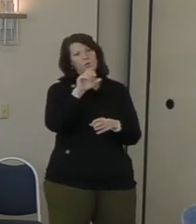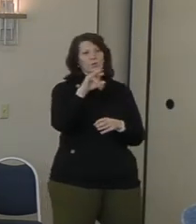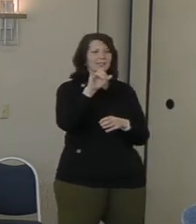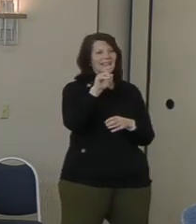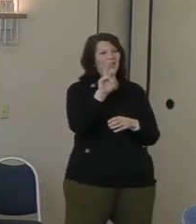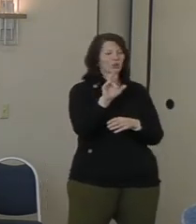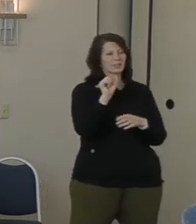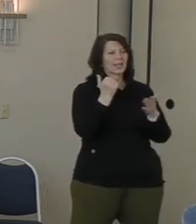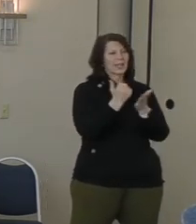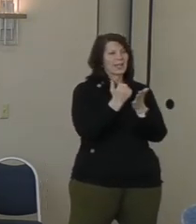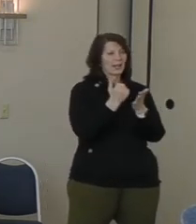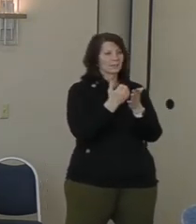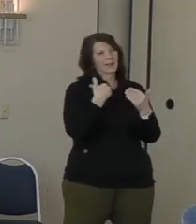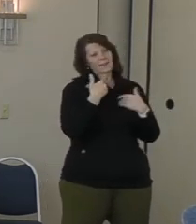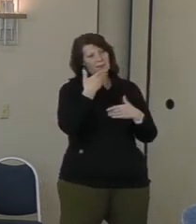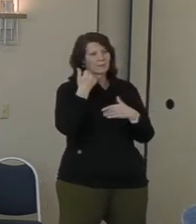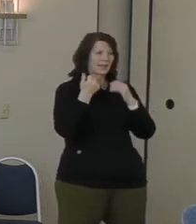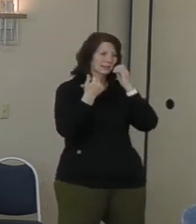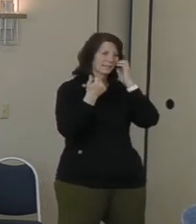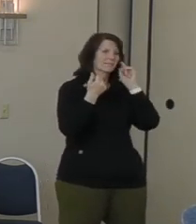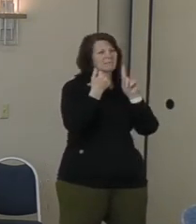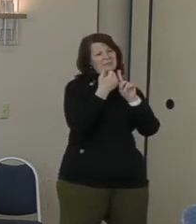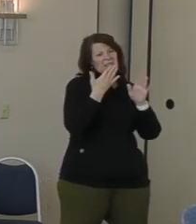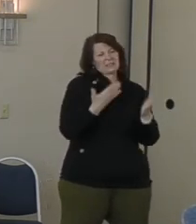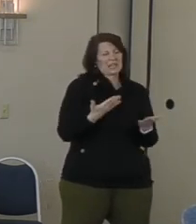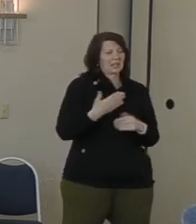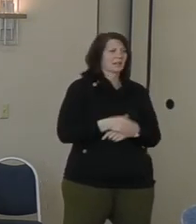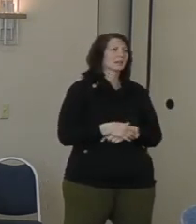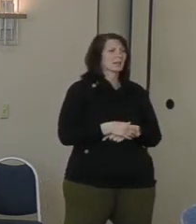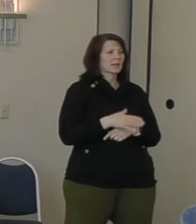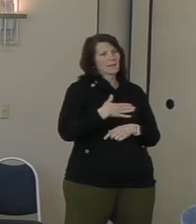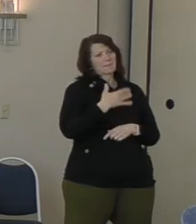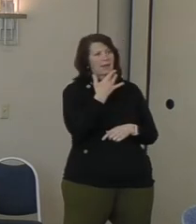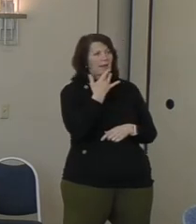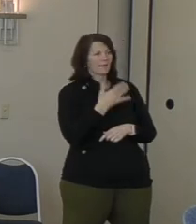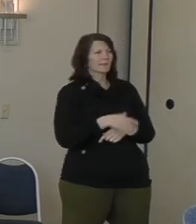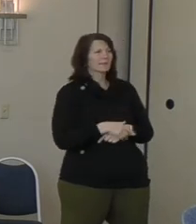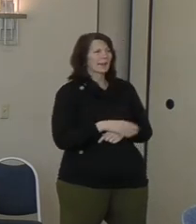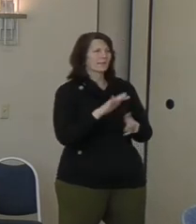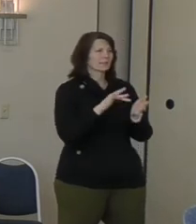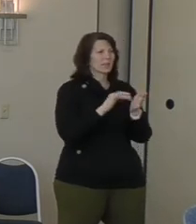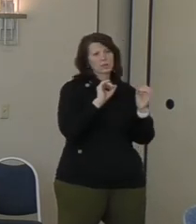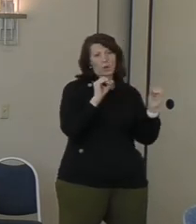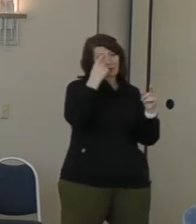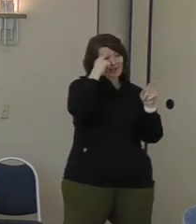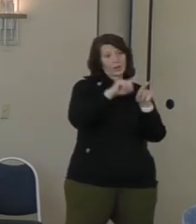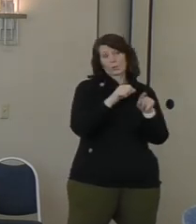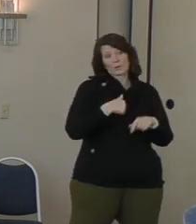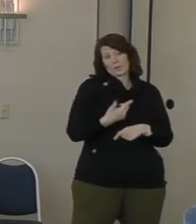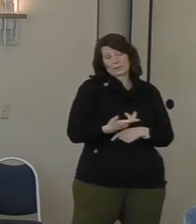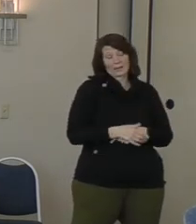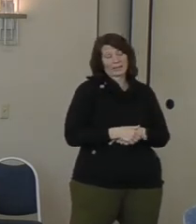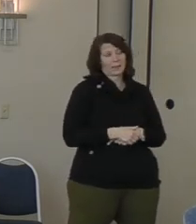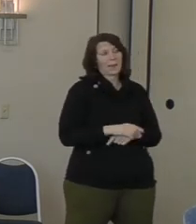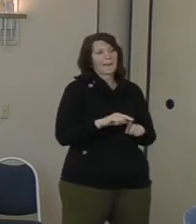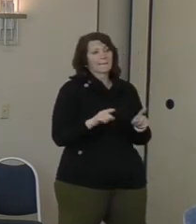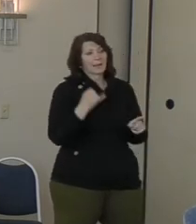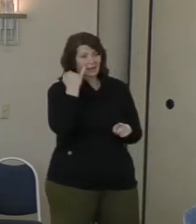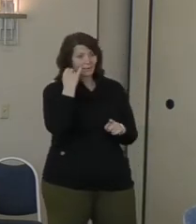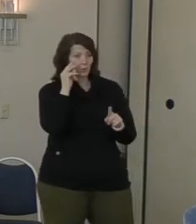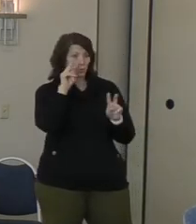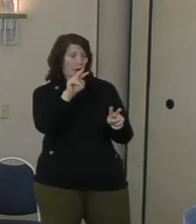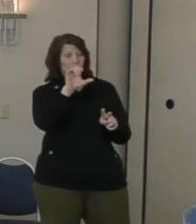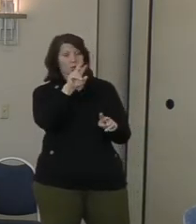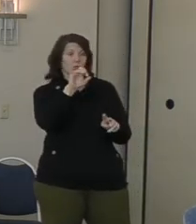it helps that they have maybe the best tight on the planet, and my favorite center, even though nobody would agree with me, right? But if you ever